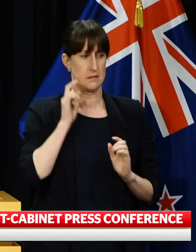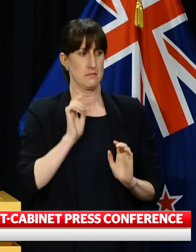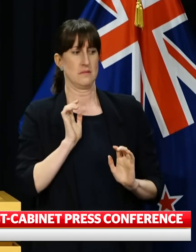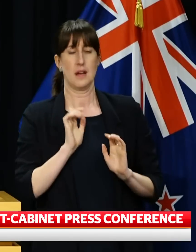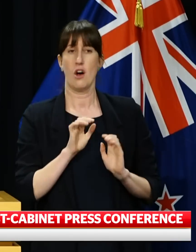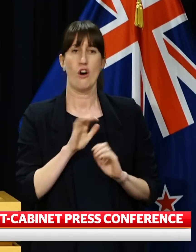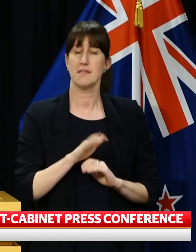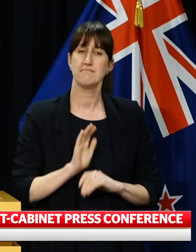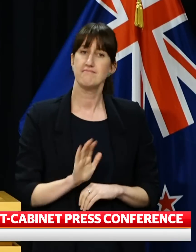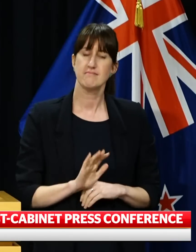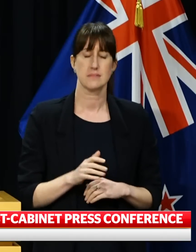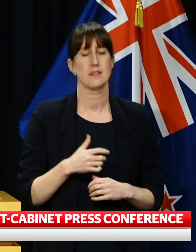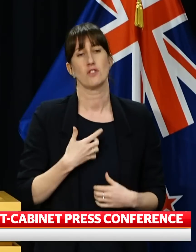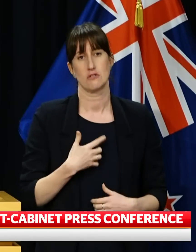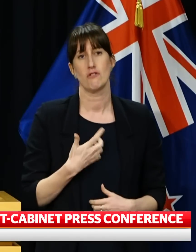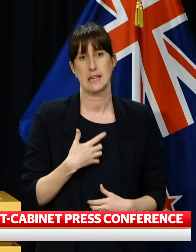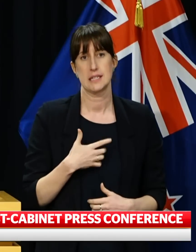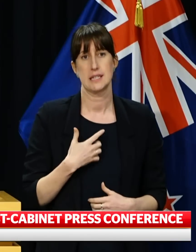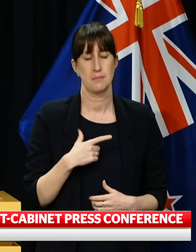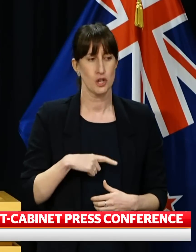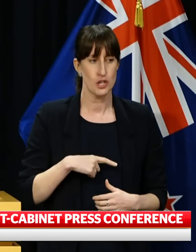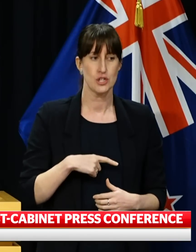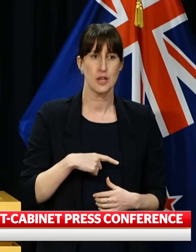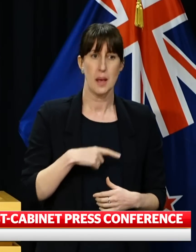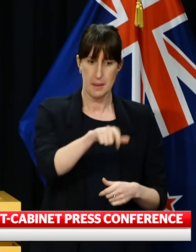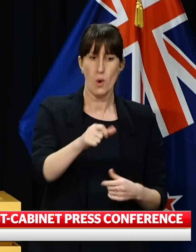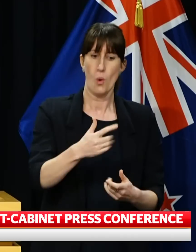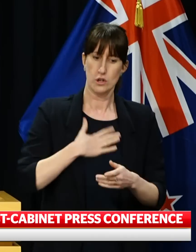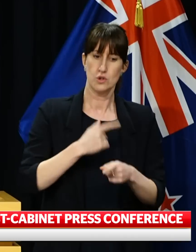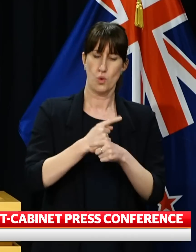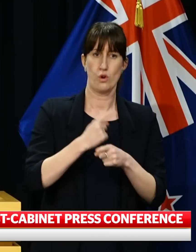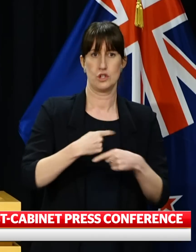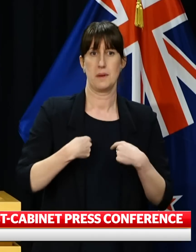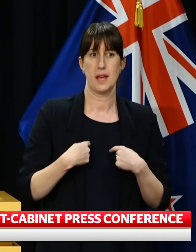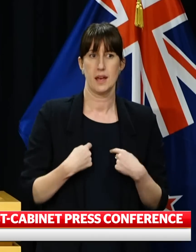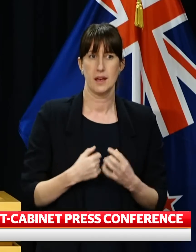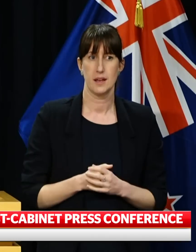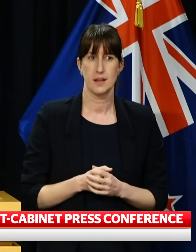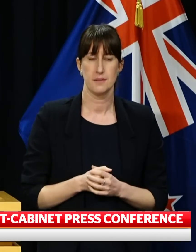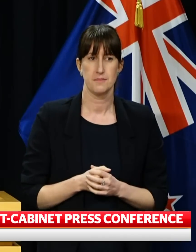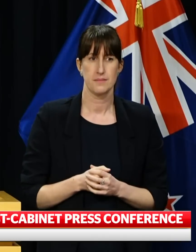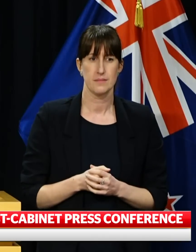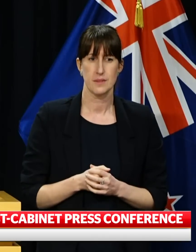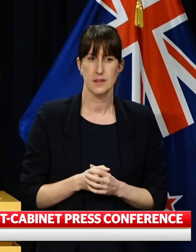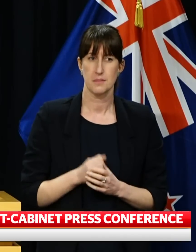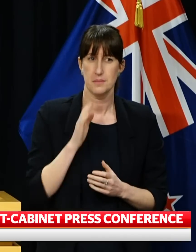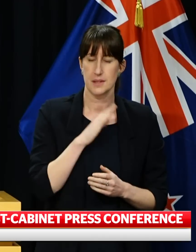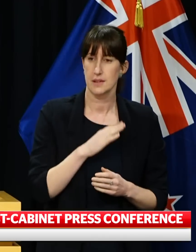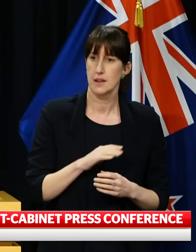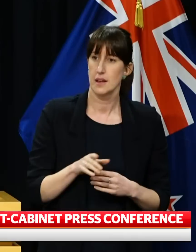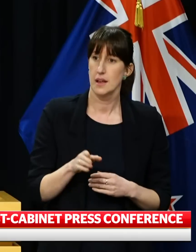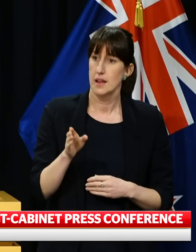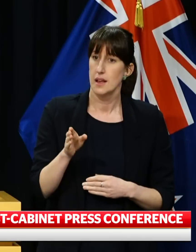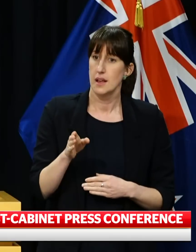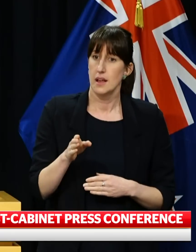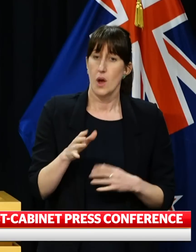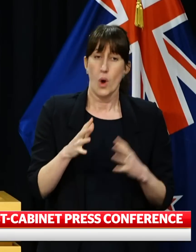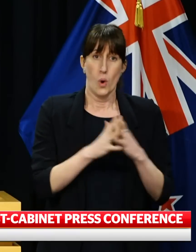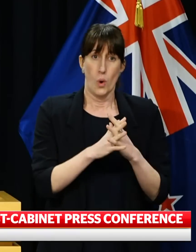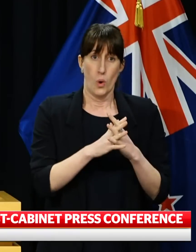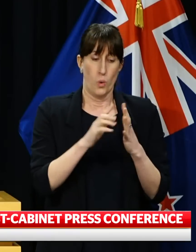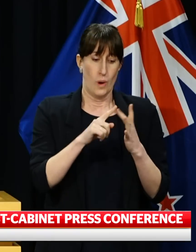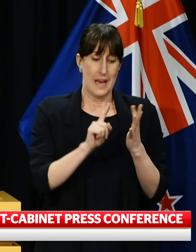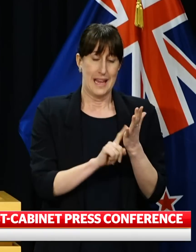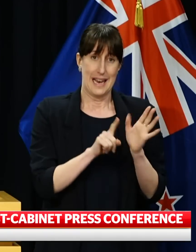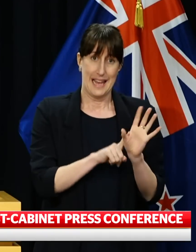but I did feel a bit frustrated for the people who wanted to talk to me. It's possible. Have you and Willie Jackson spoken about the security